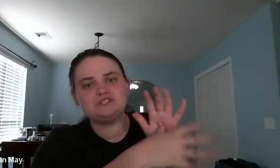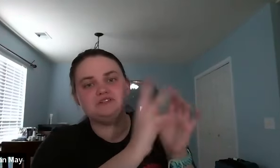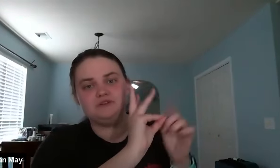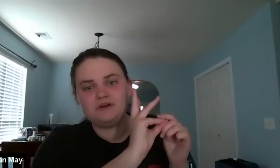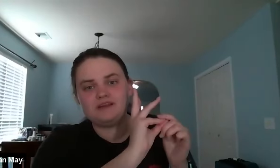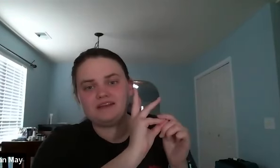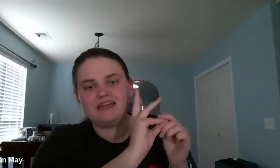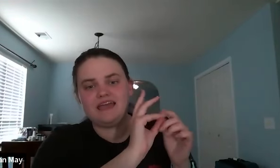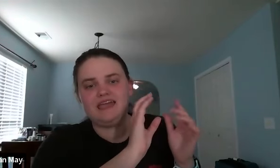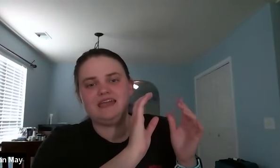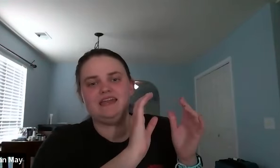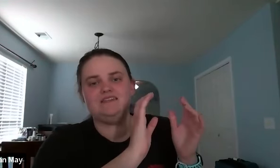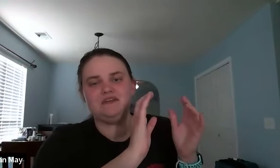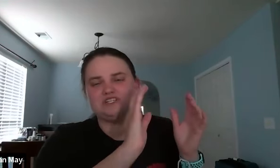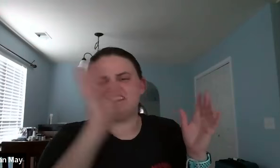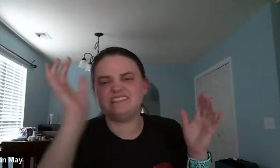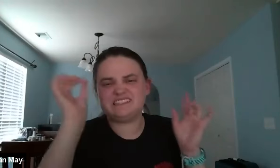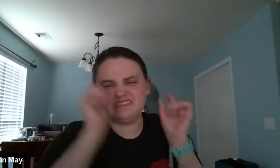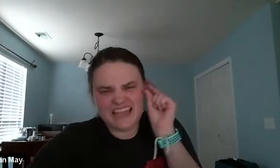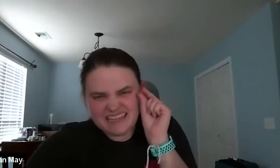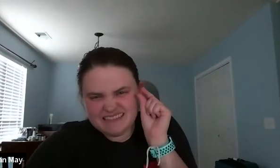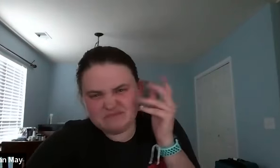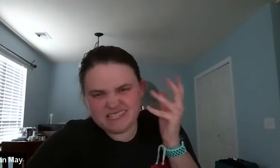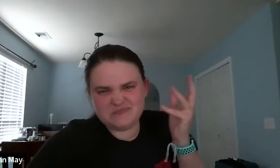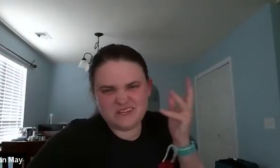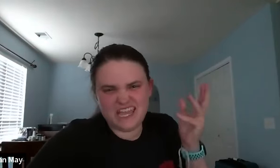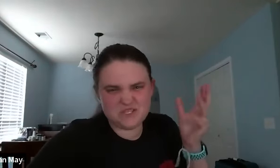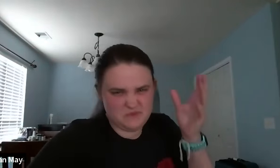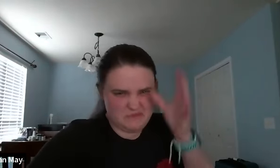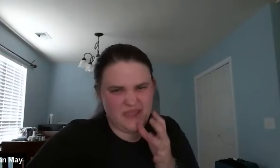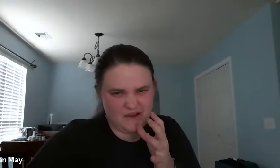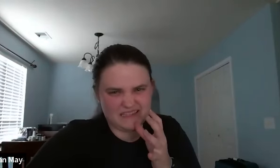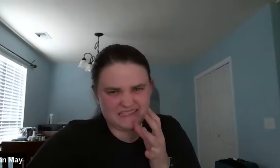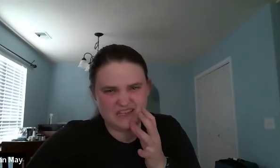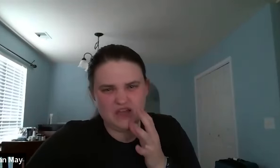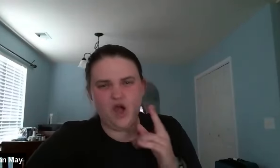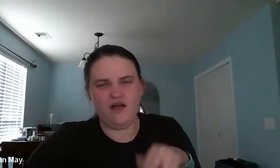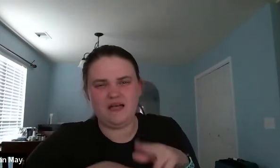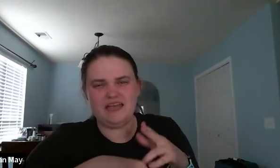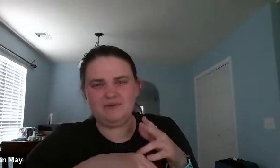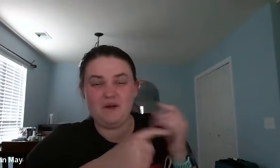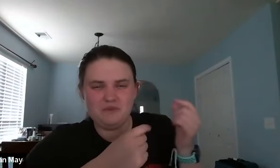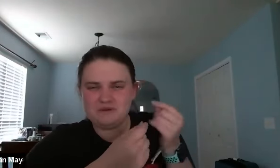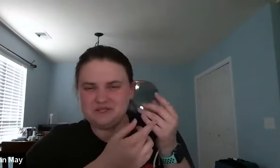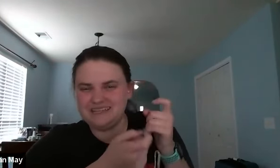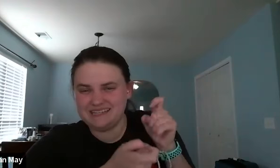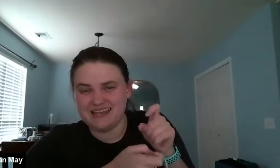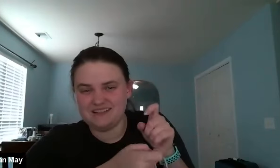New York. And there was just a slight miscommunication with my parents on like what we were doing exactly